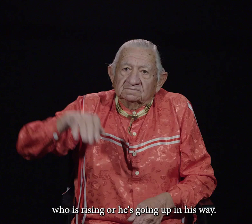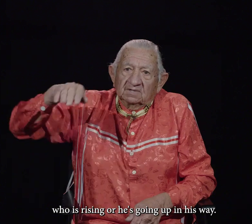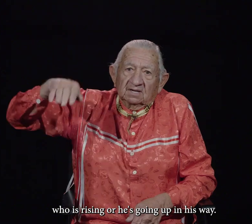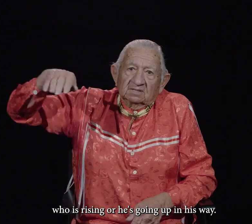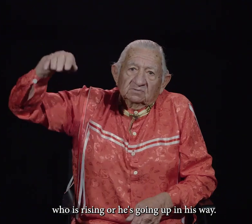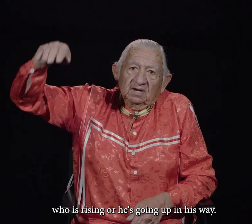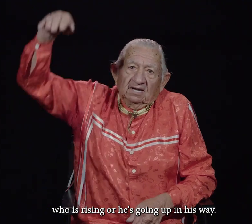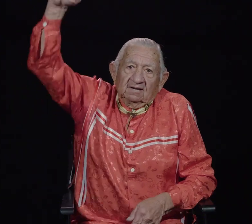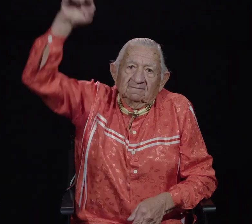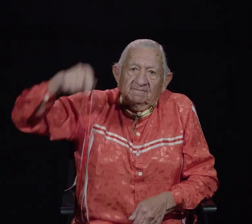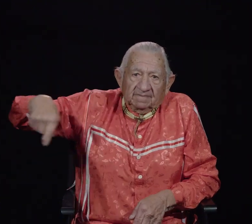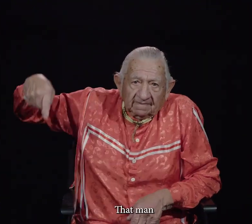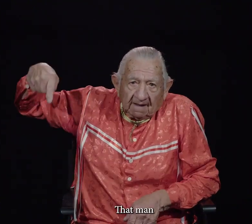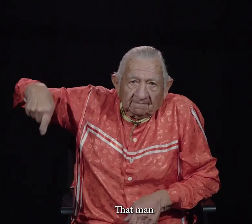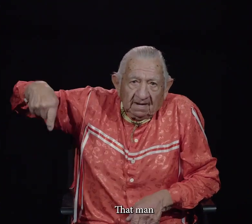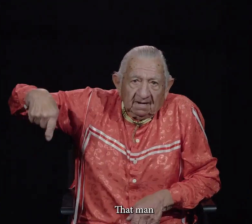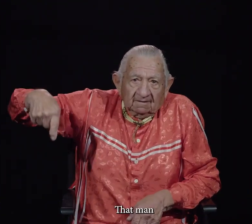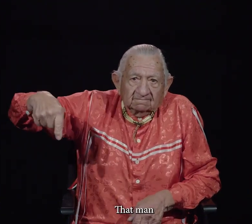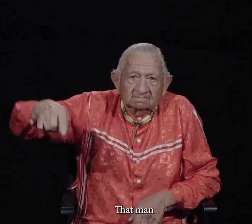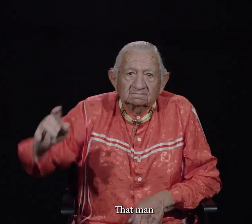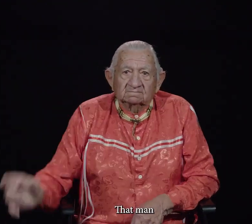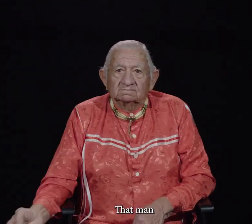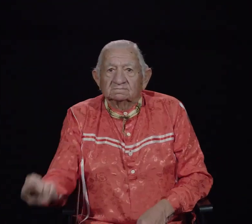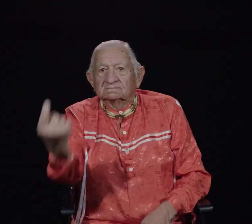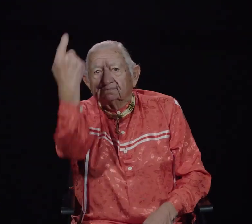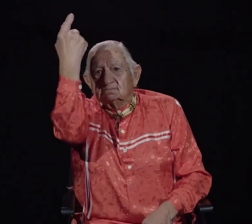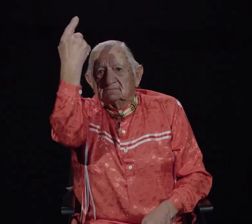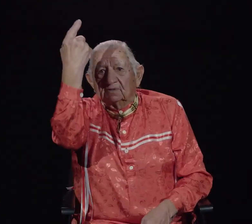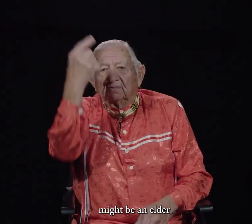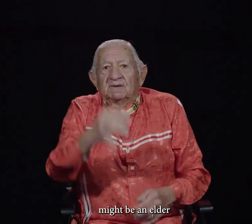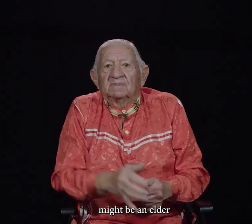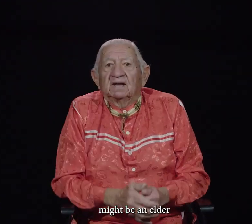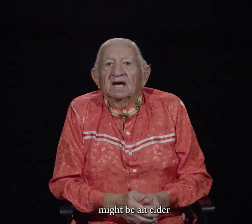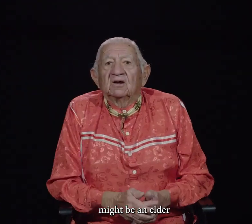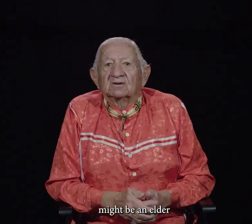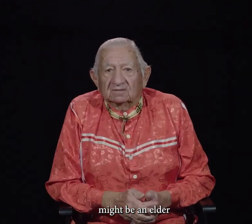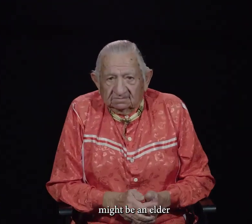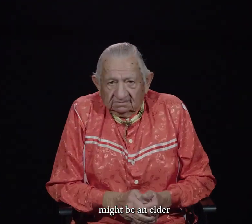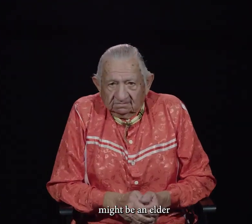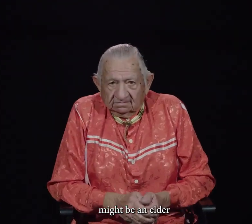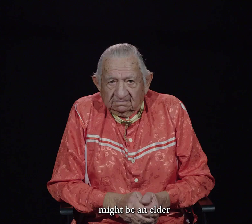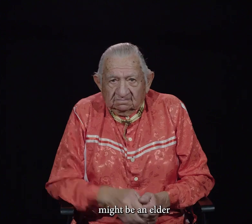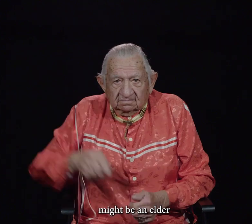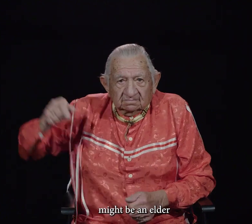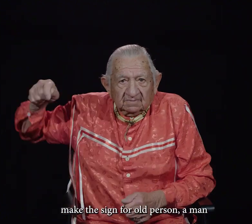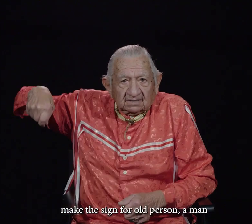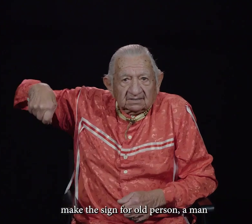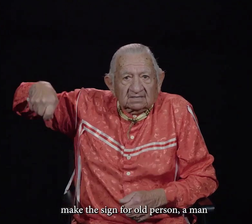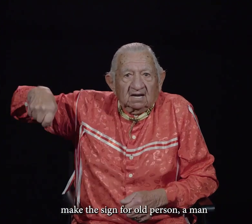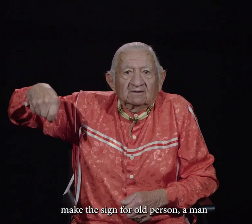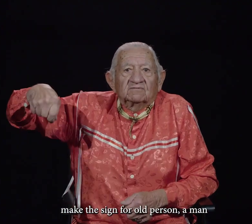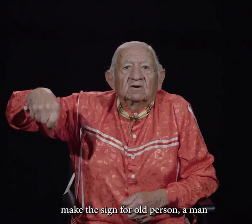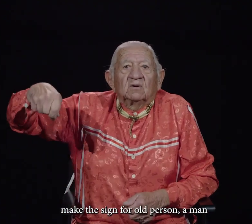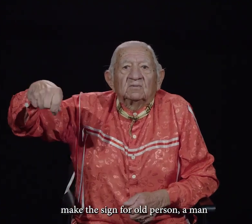in his way. That man. It might be an elder. Make the sign for an old